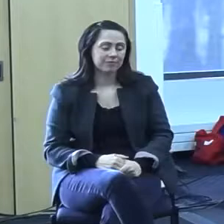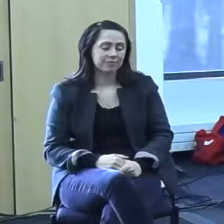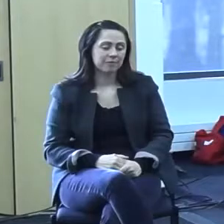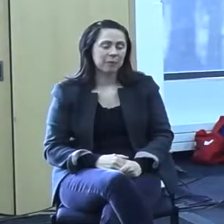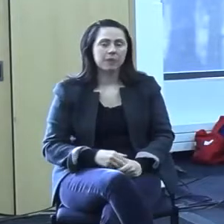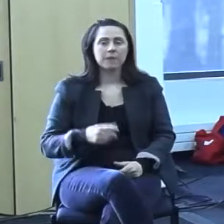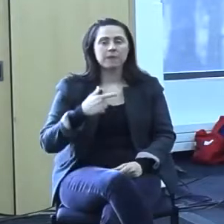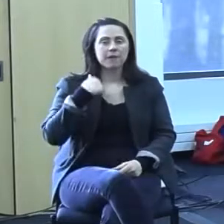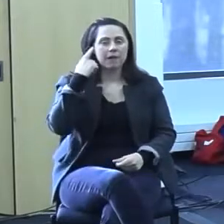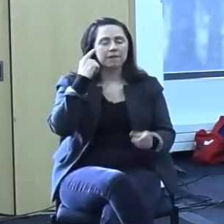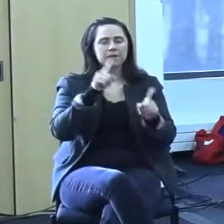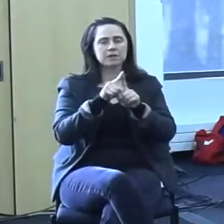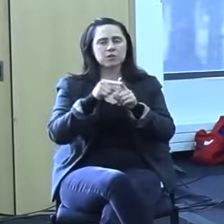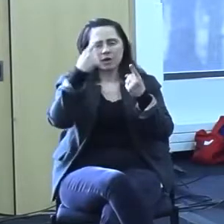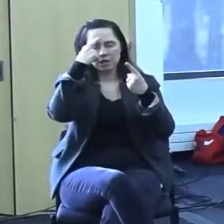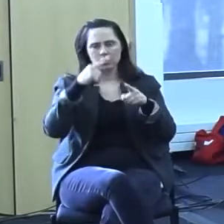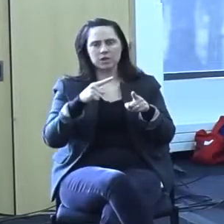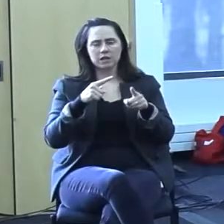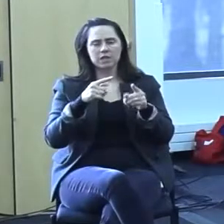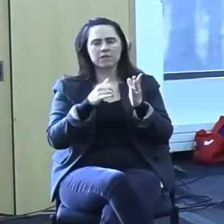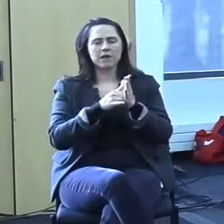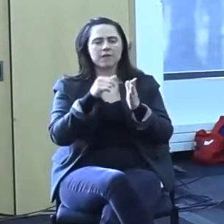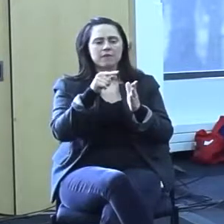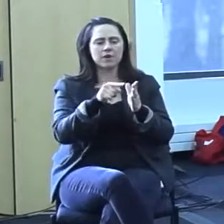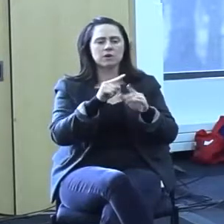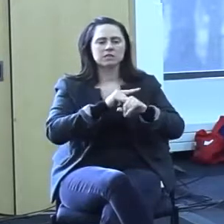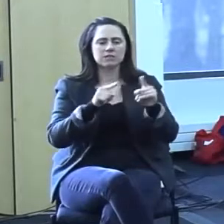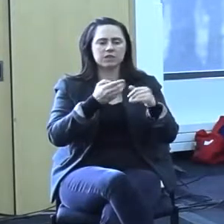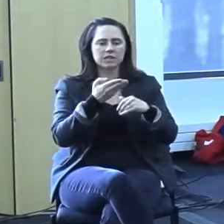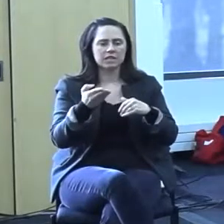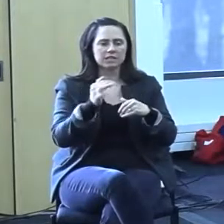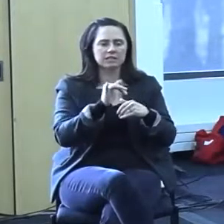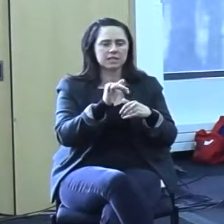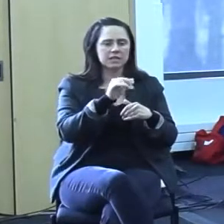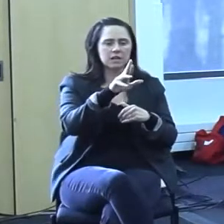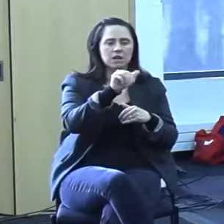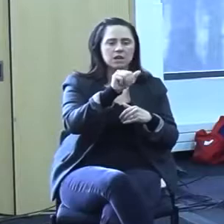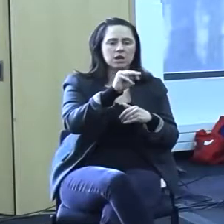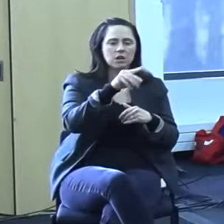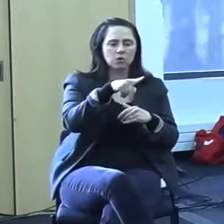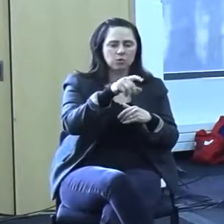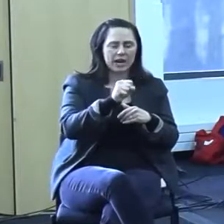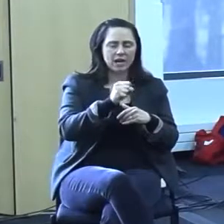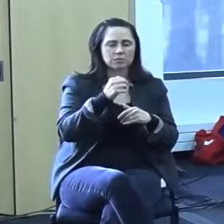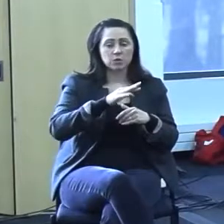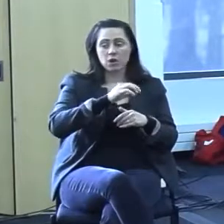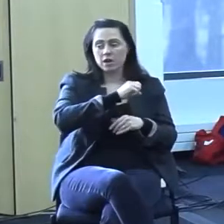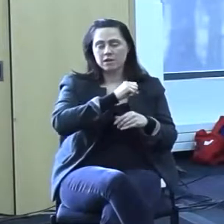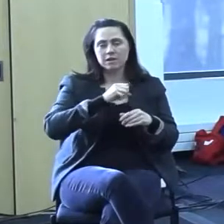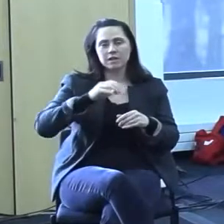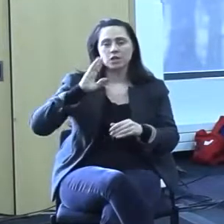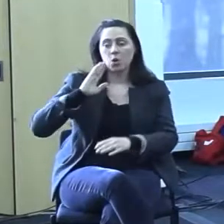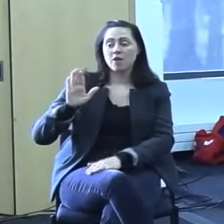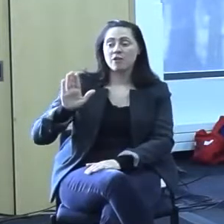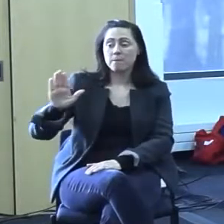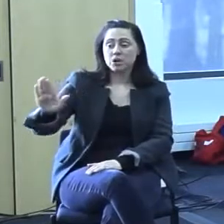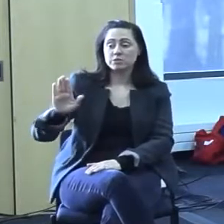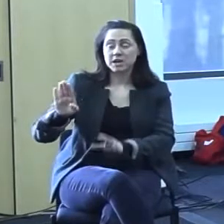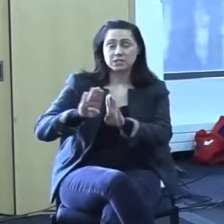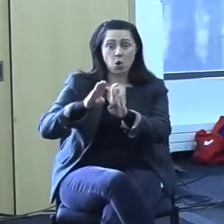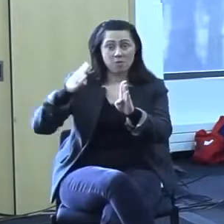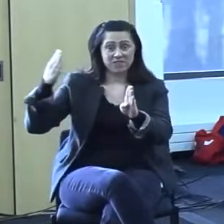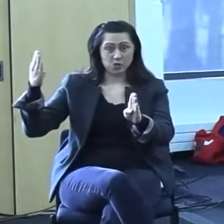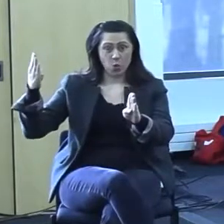I think too, I agree as well that there is like different things like ramps or the push button, like as well and all